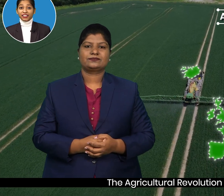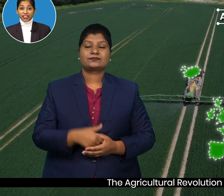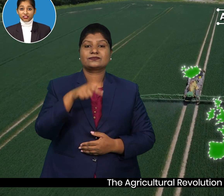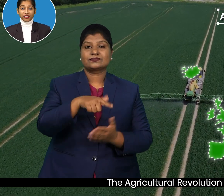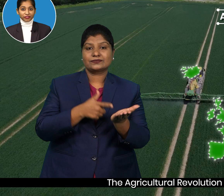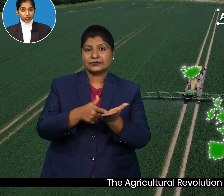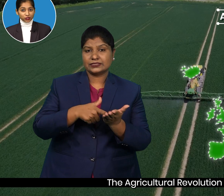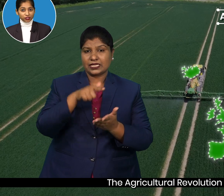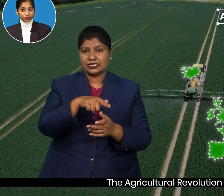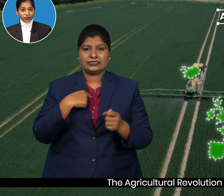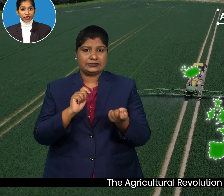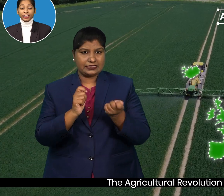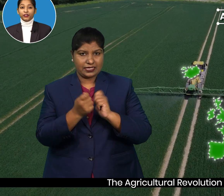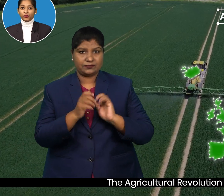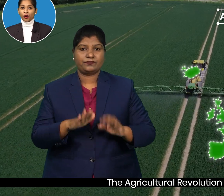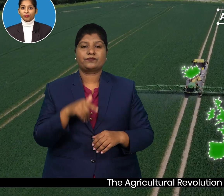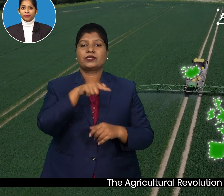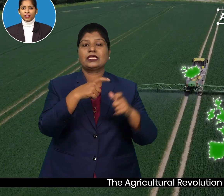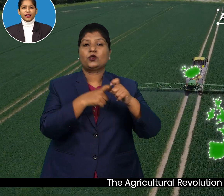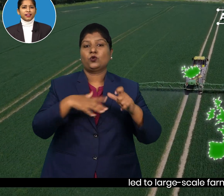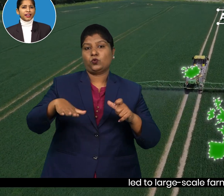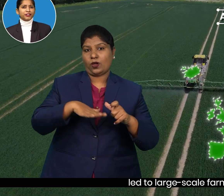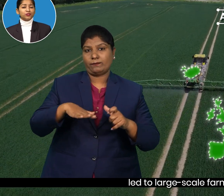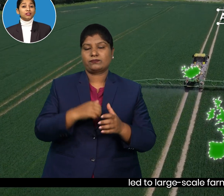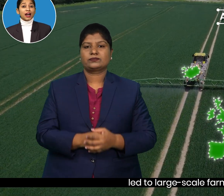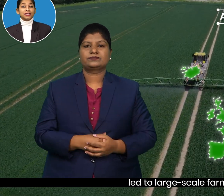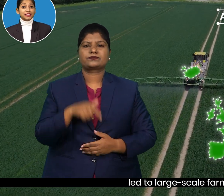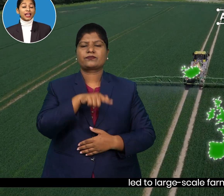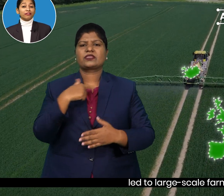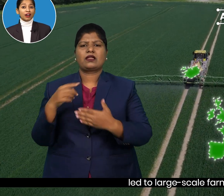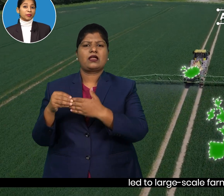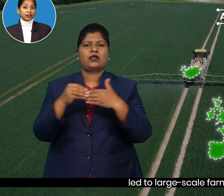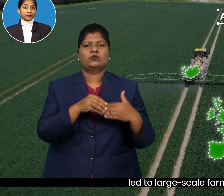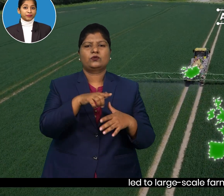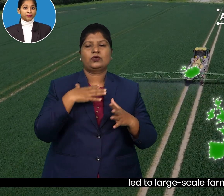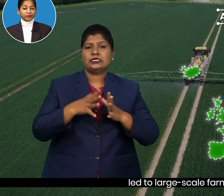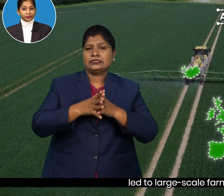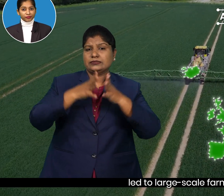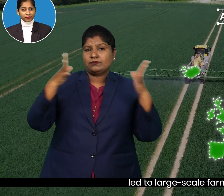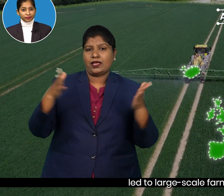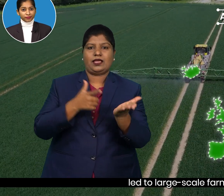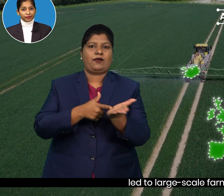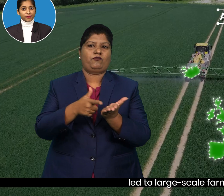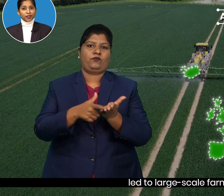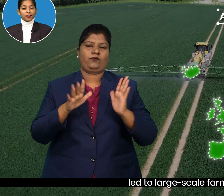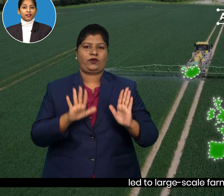The agricultural revolution in Europe led to large-scale farming,